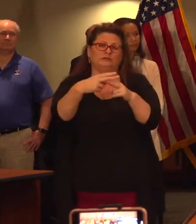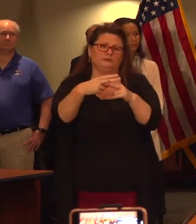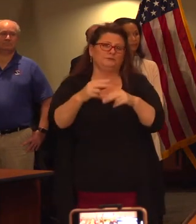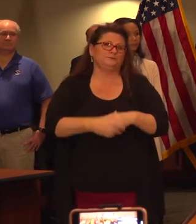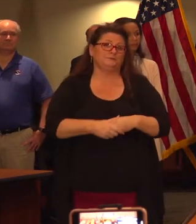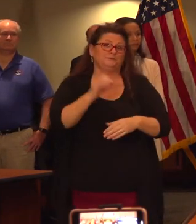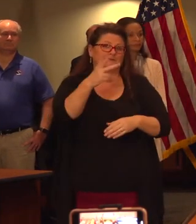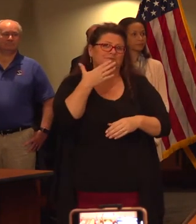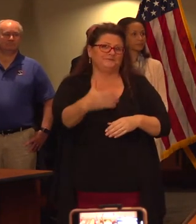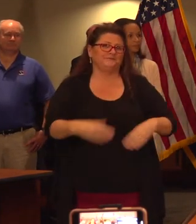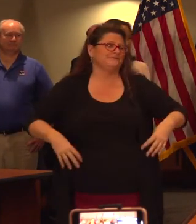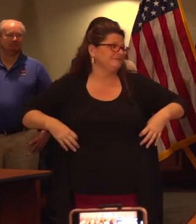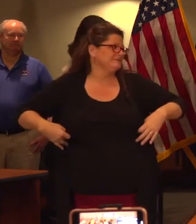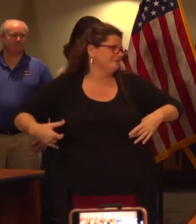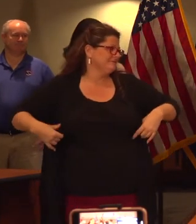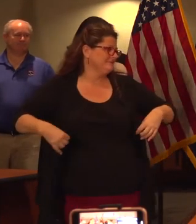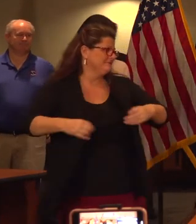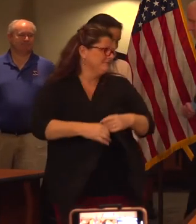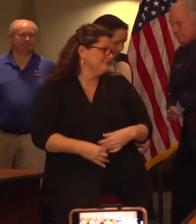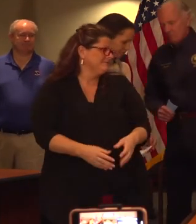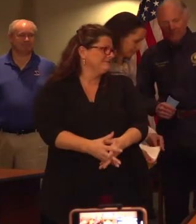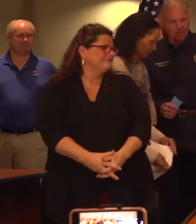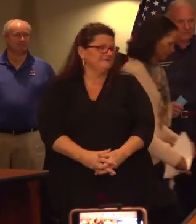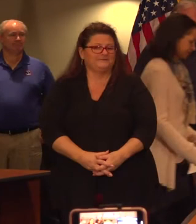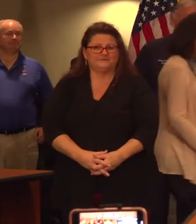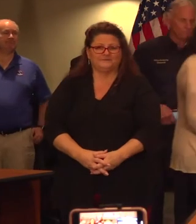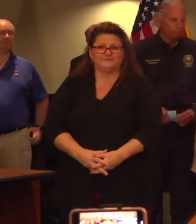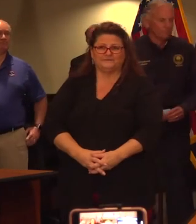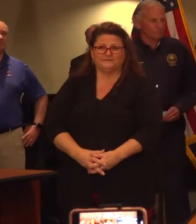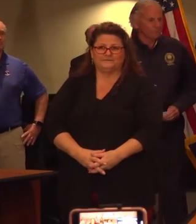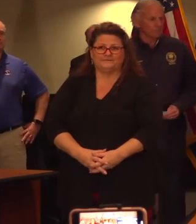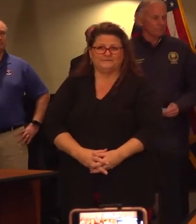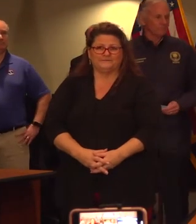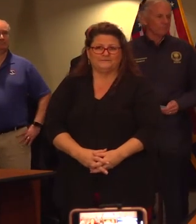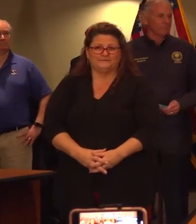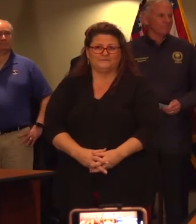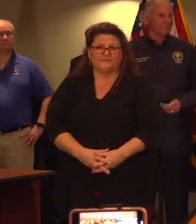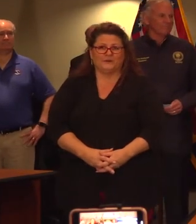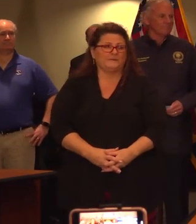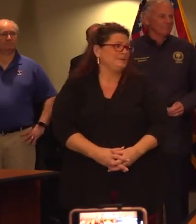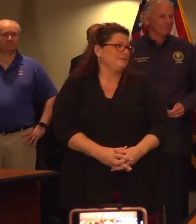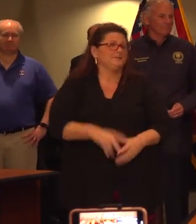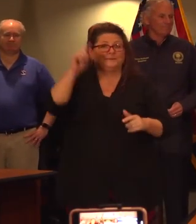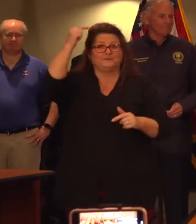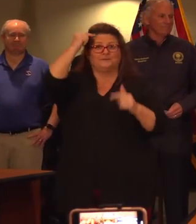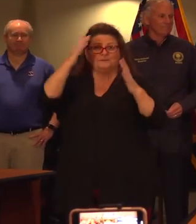Thank you. Thank you, Governor.